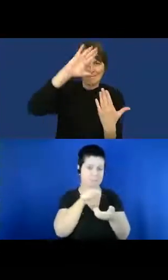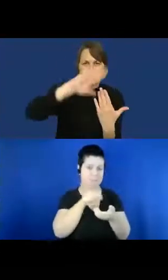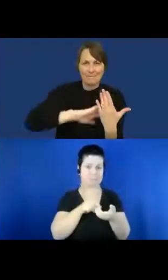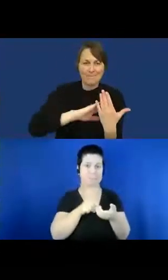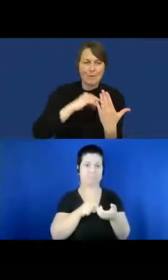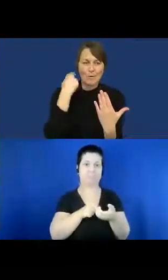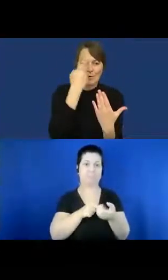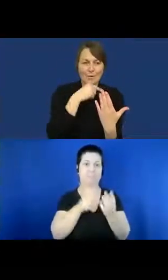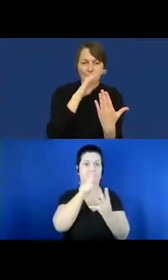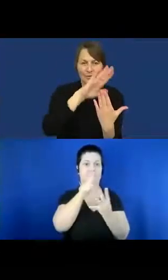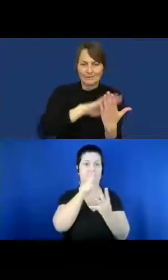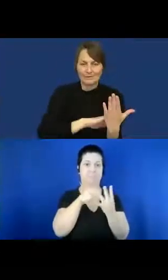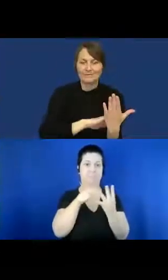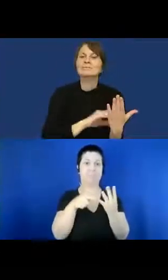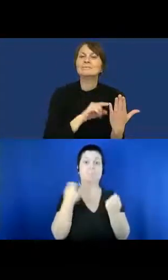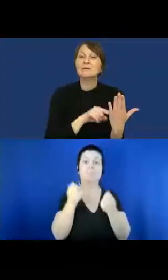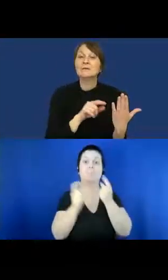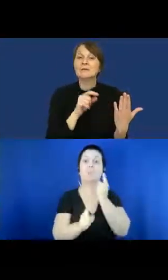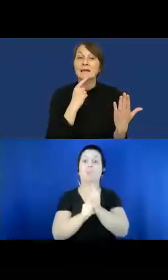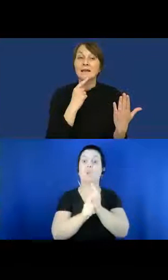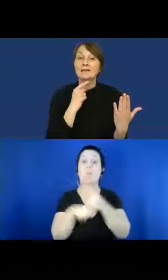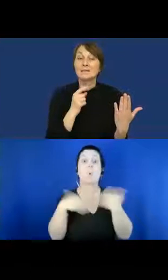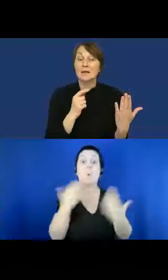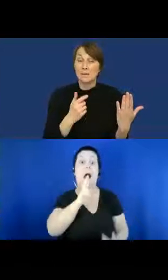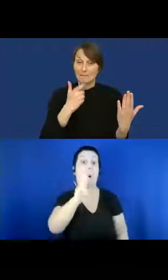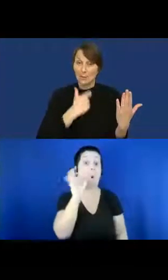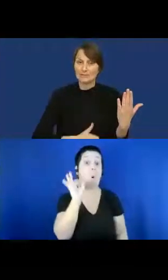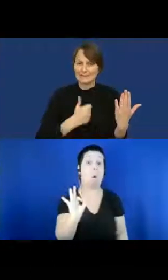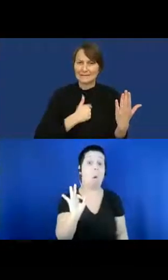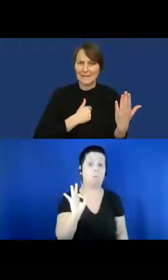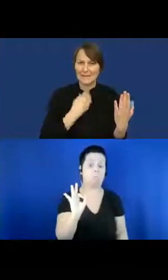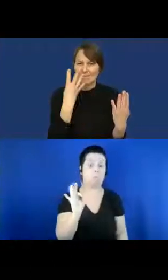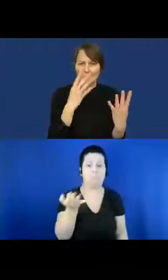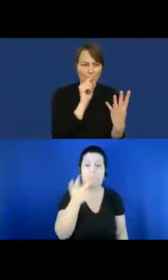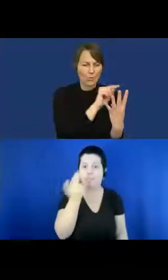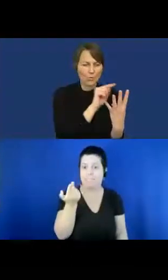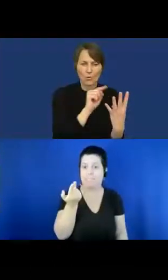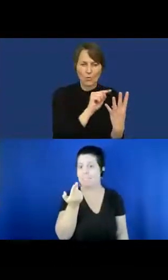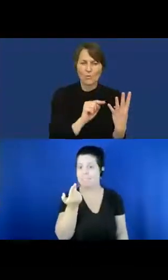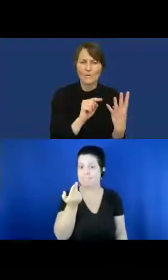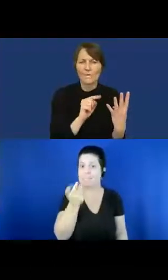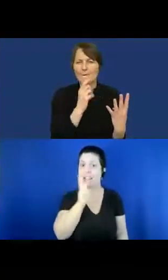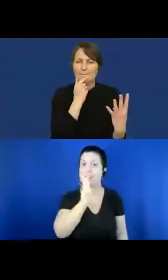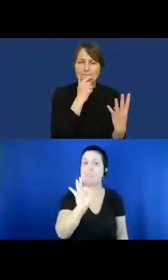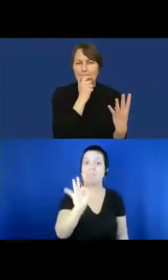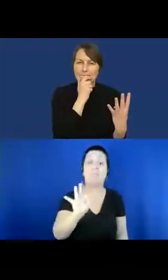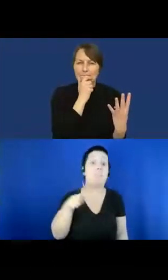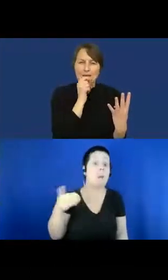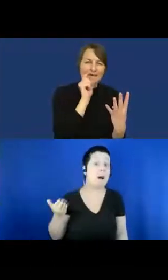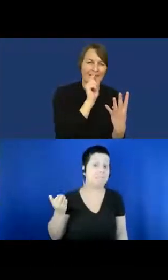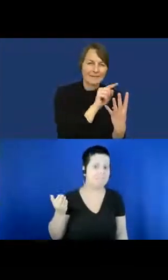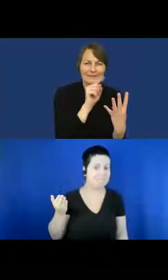the player needs to guess correctly. So it's a quiz-like game interface. And each of the